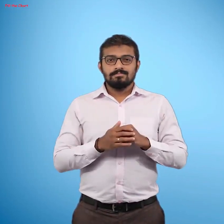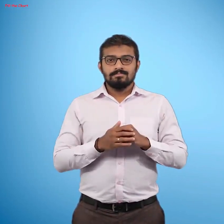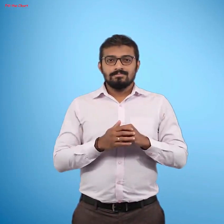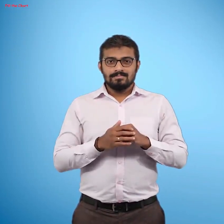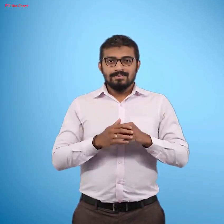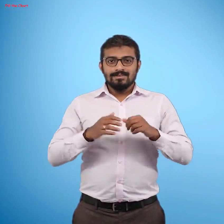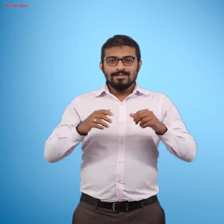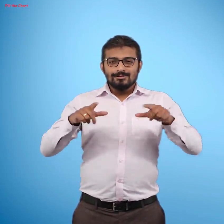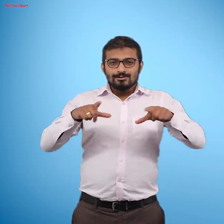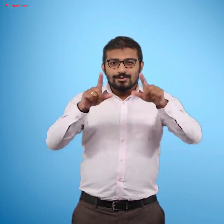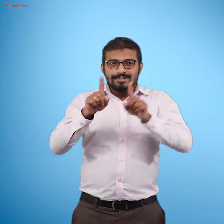Factor-2.